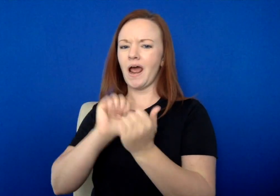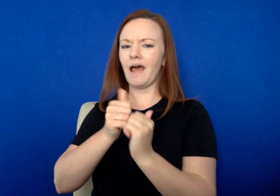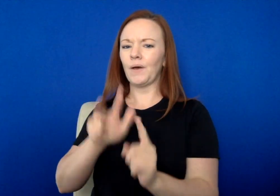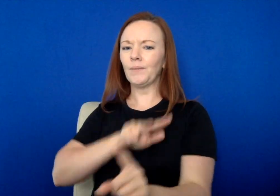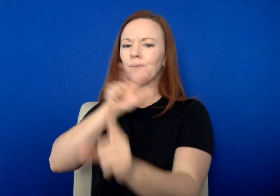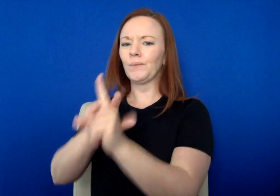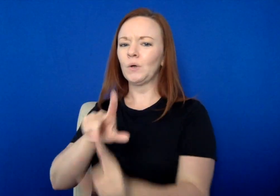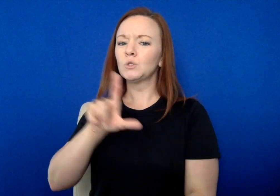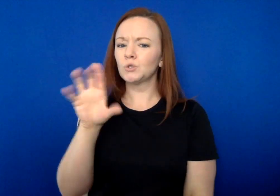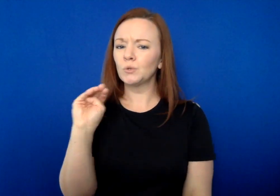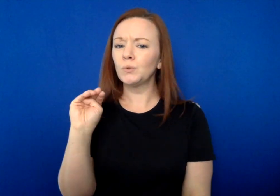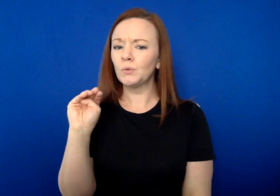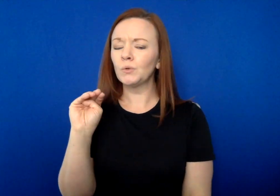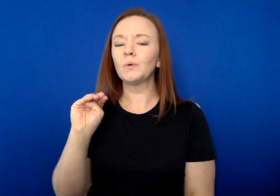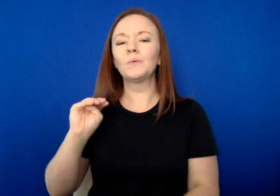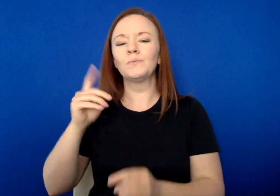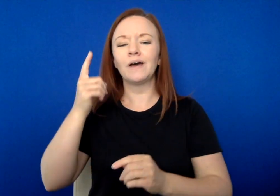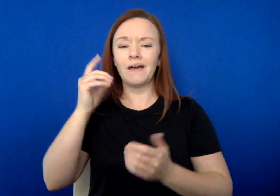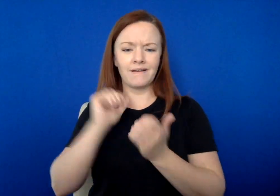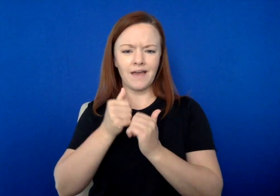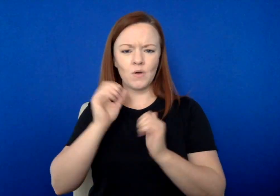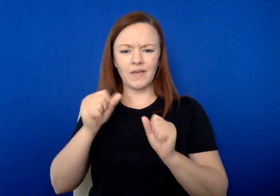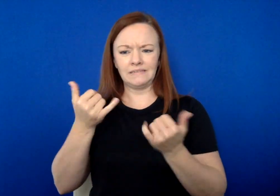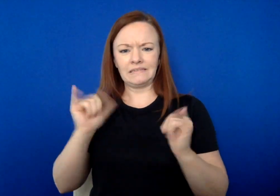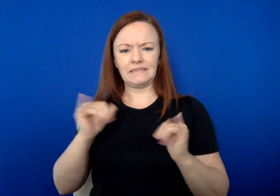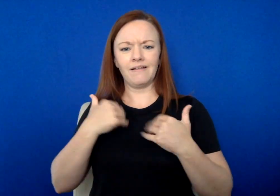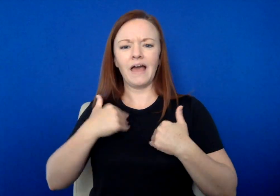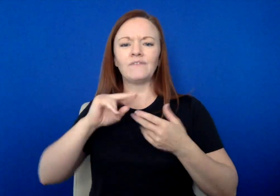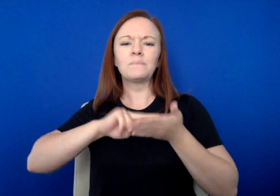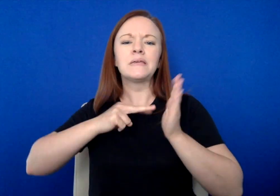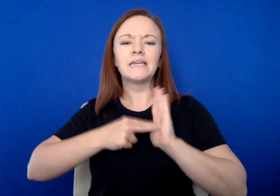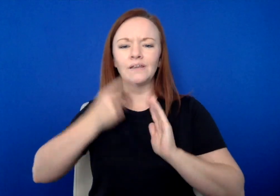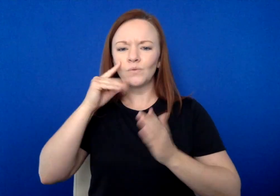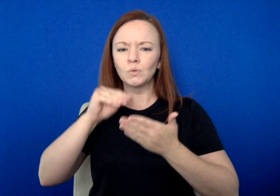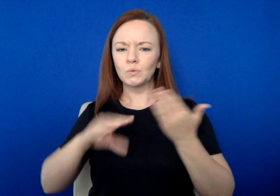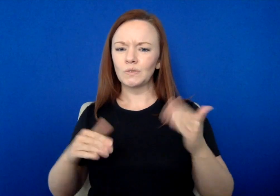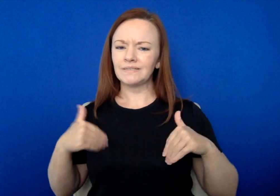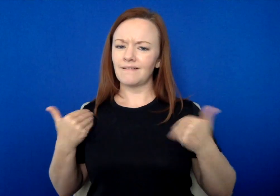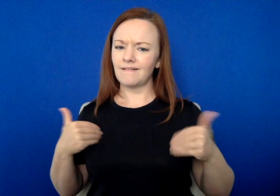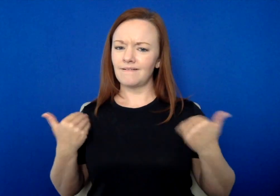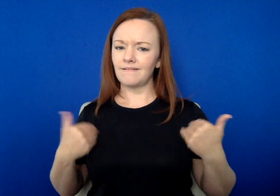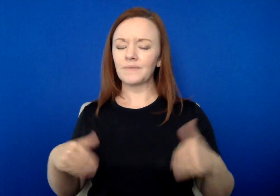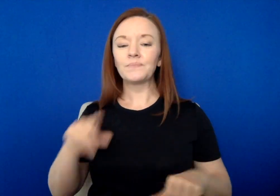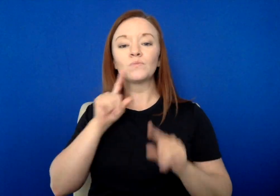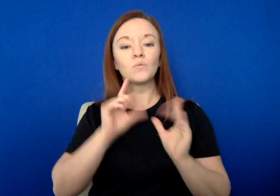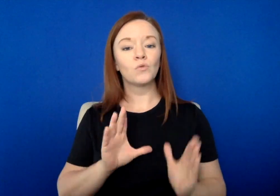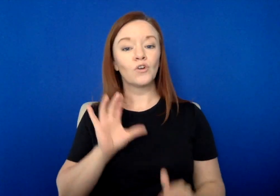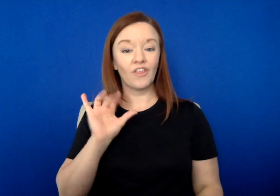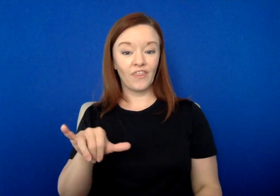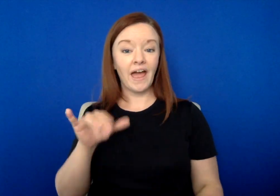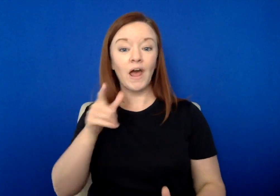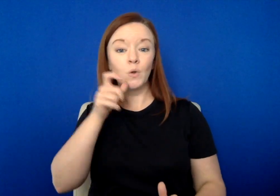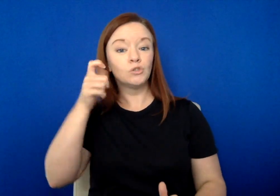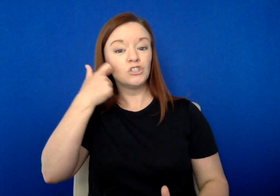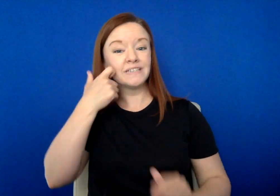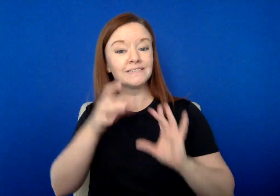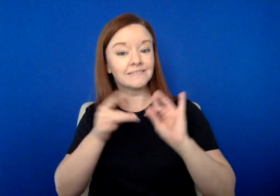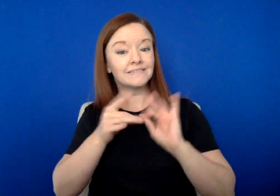in a way that was meaningful still for young students. That's Stephanie Voss. She sent Amelie and her 5 other deaf students